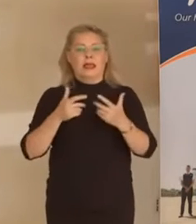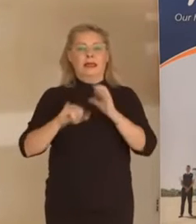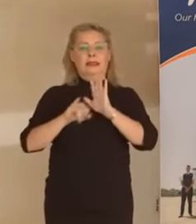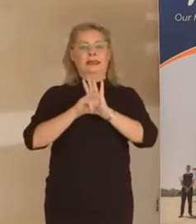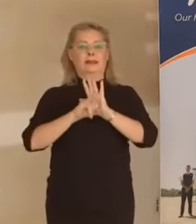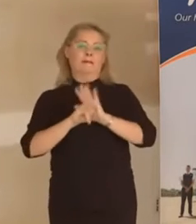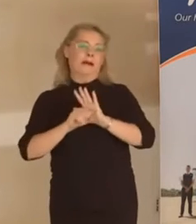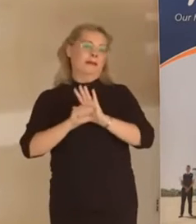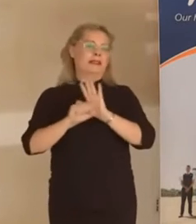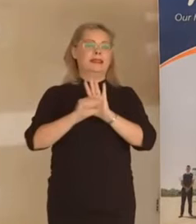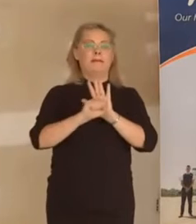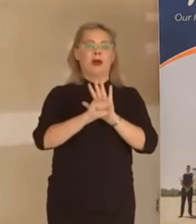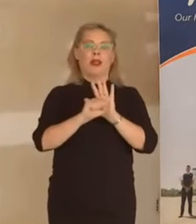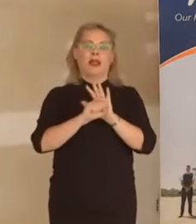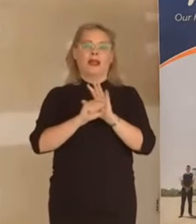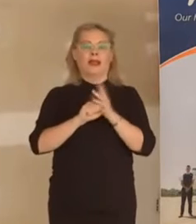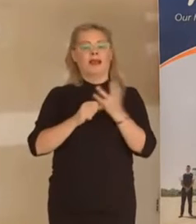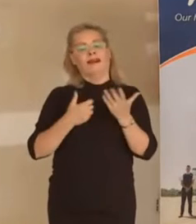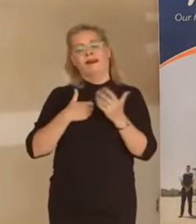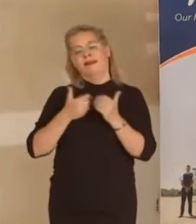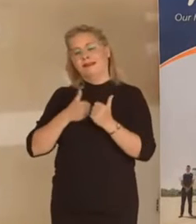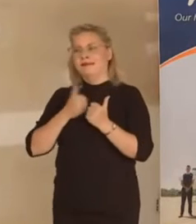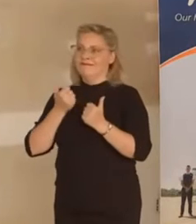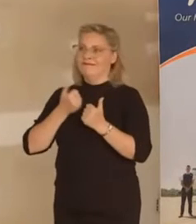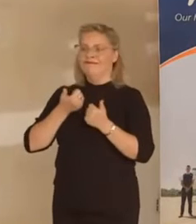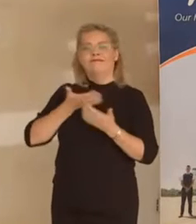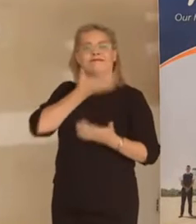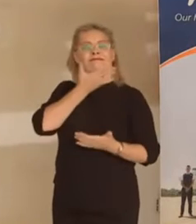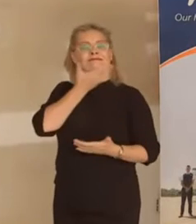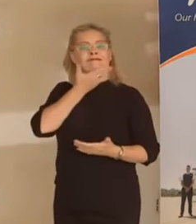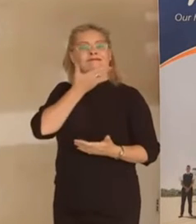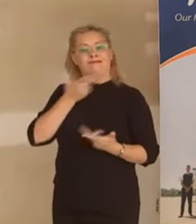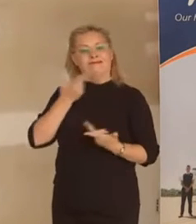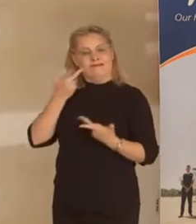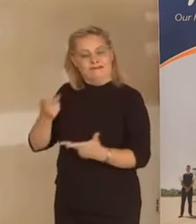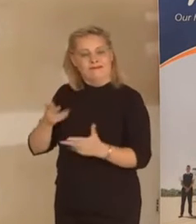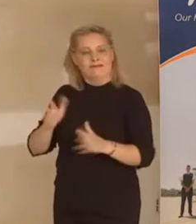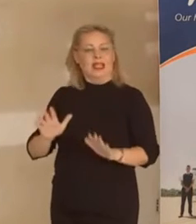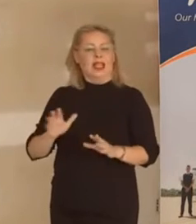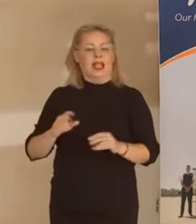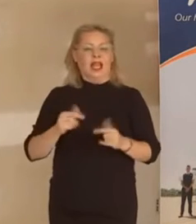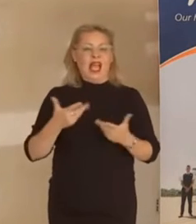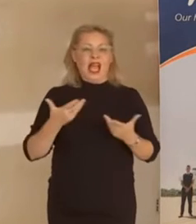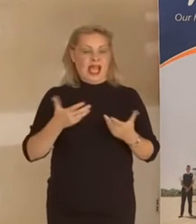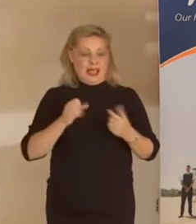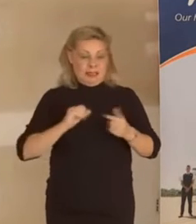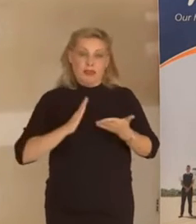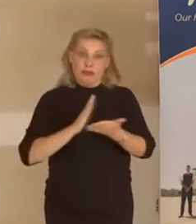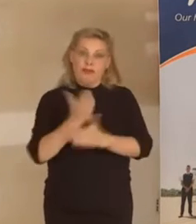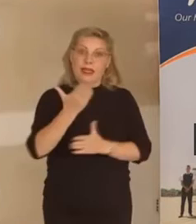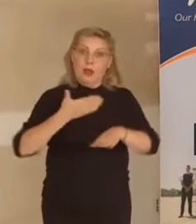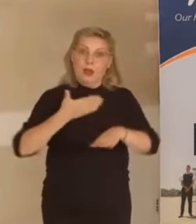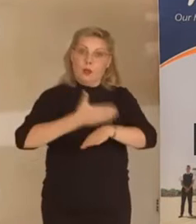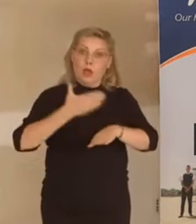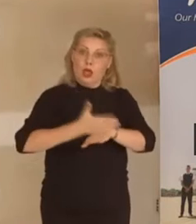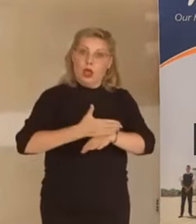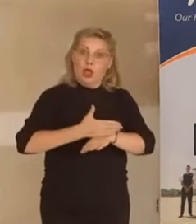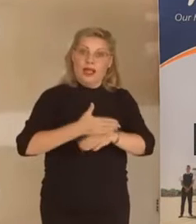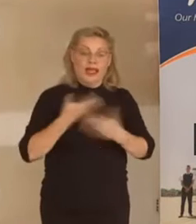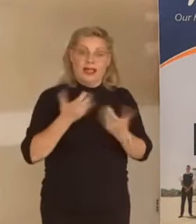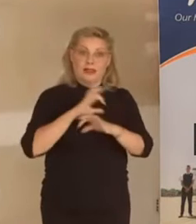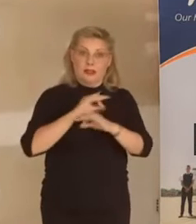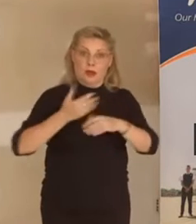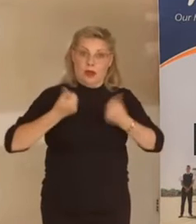gap targets, and whether that's in early childhood education, where we have seen some success to date, but the reduction